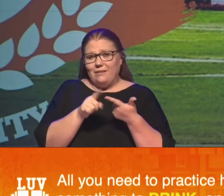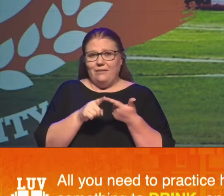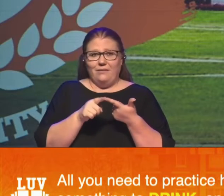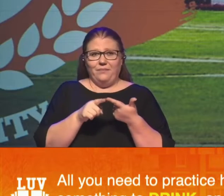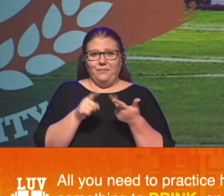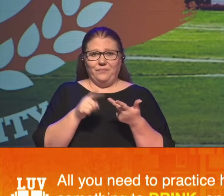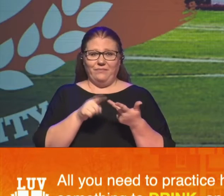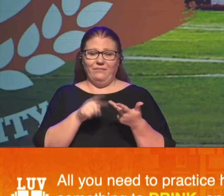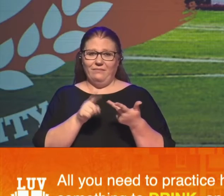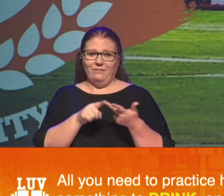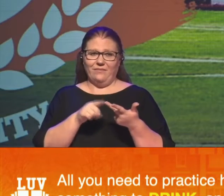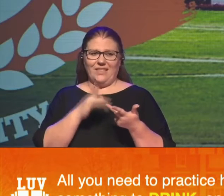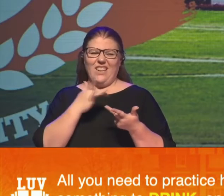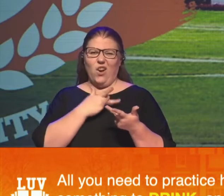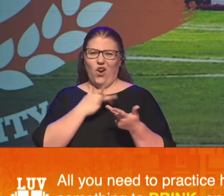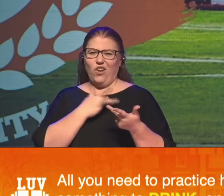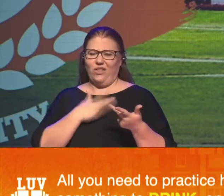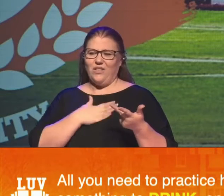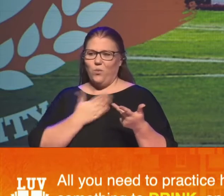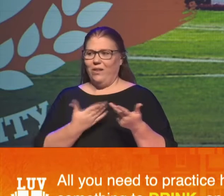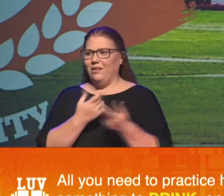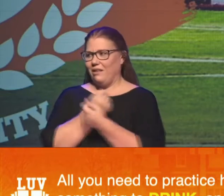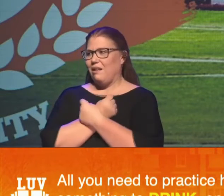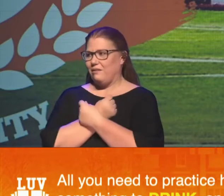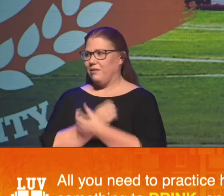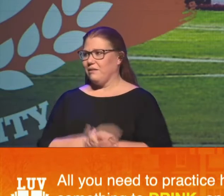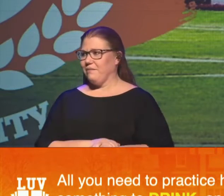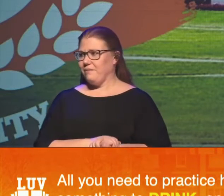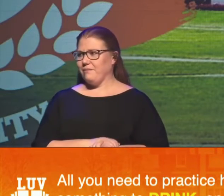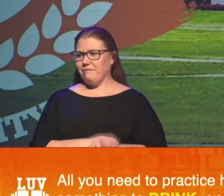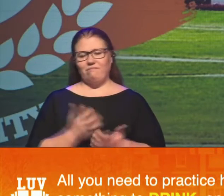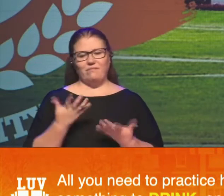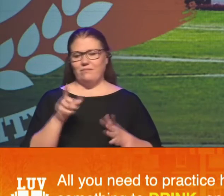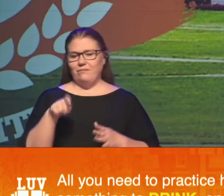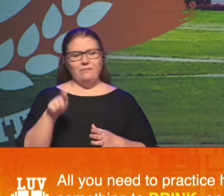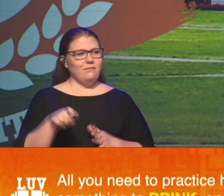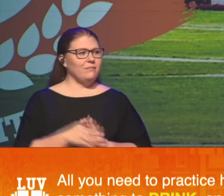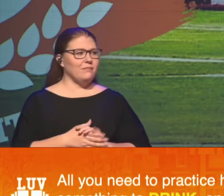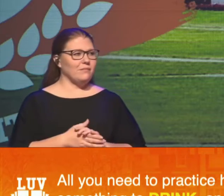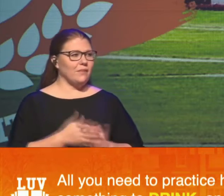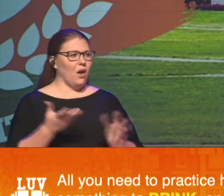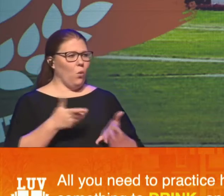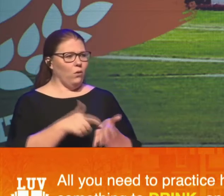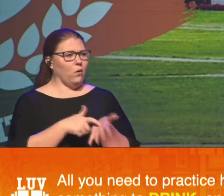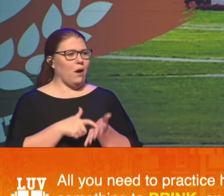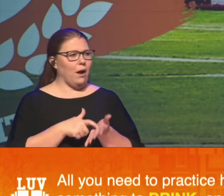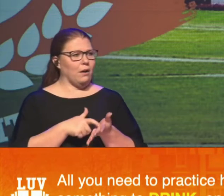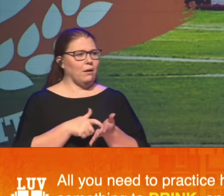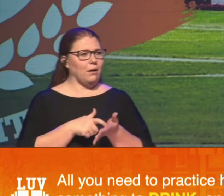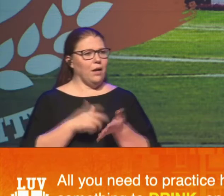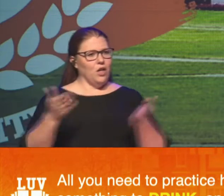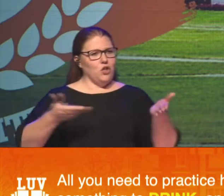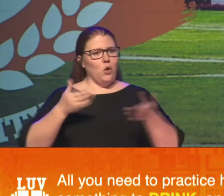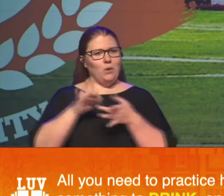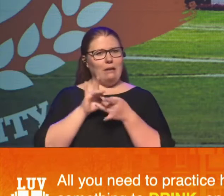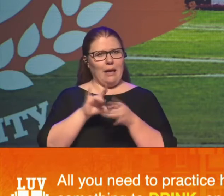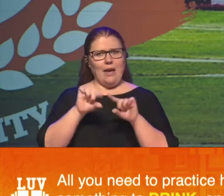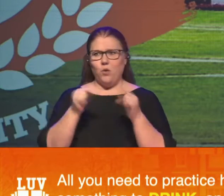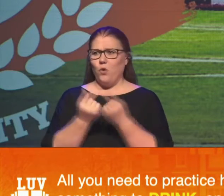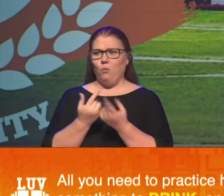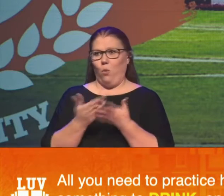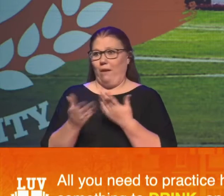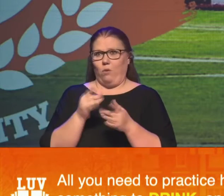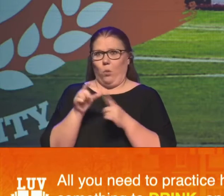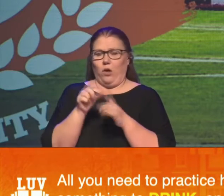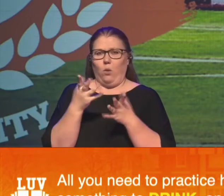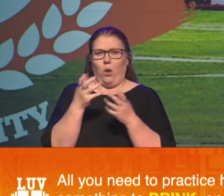and a heart willing to love. You want to know what it takes to be a connect group host, leader, whatever words you want